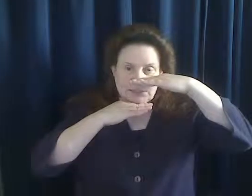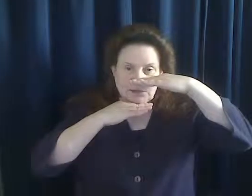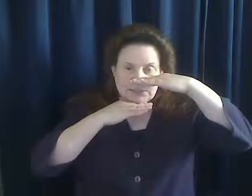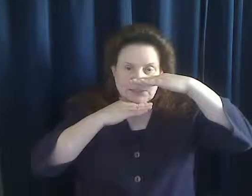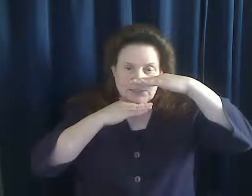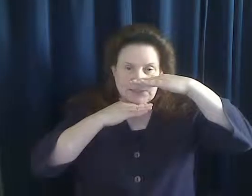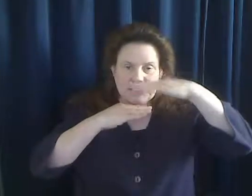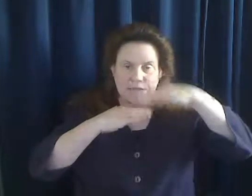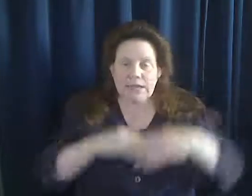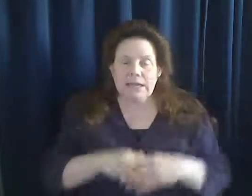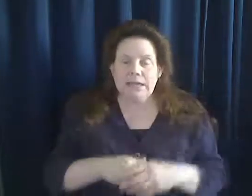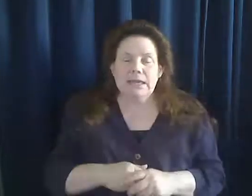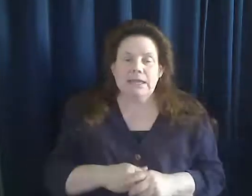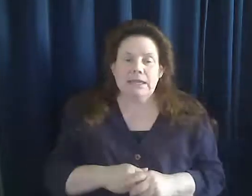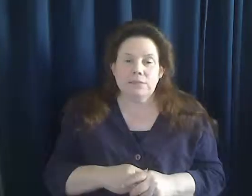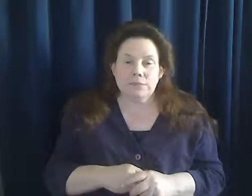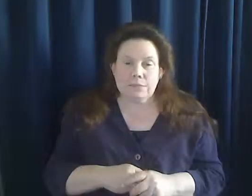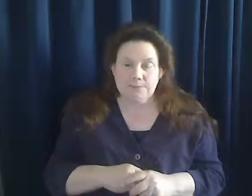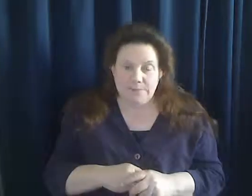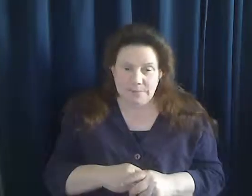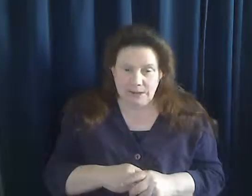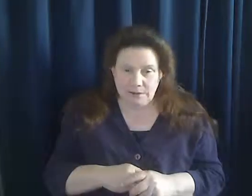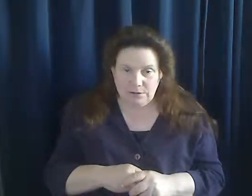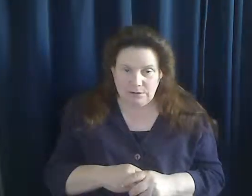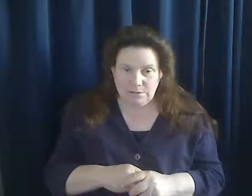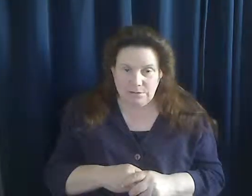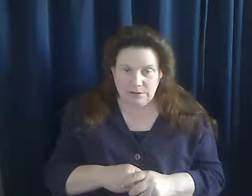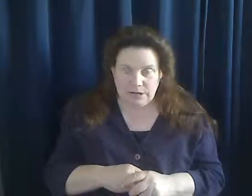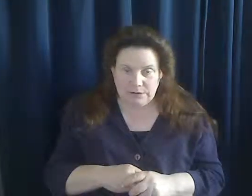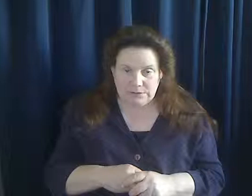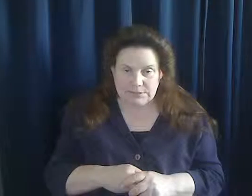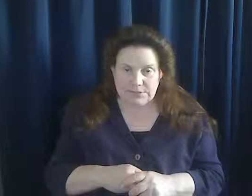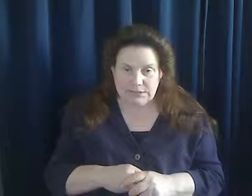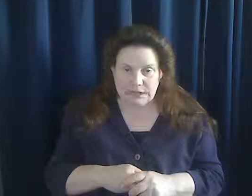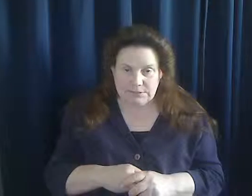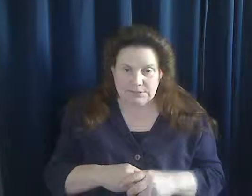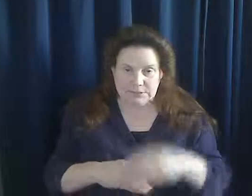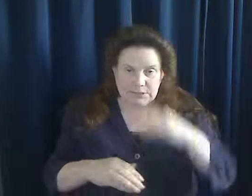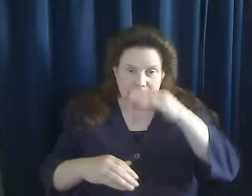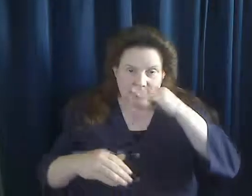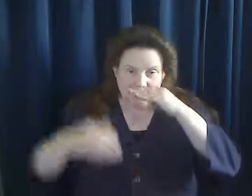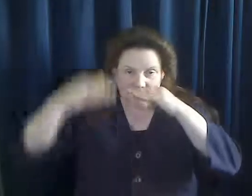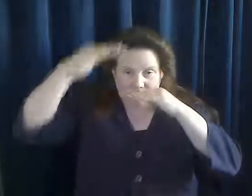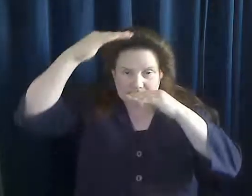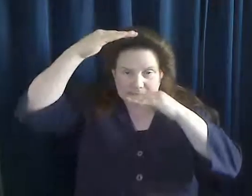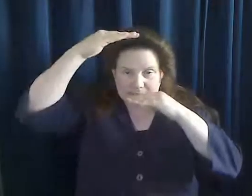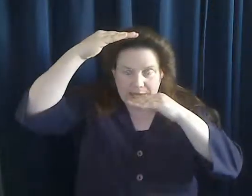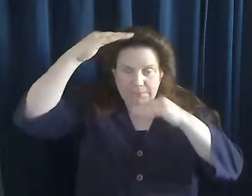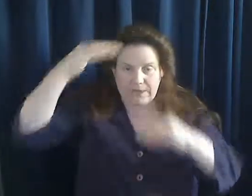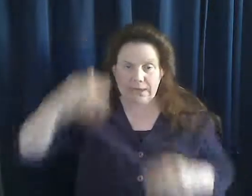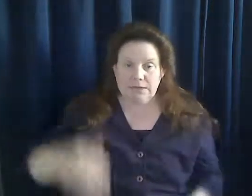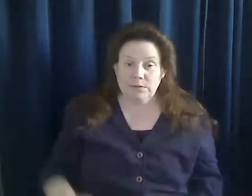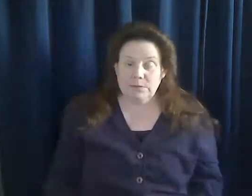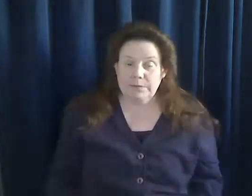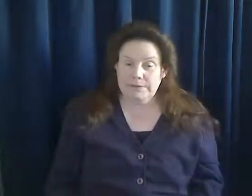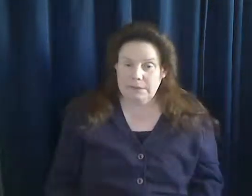nose to chin, it will be female pronouns and nouns. Nose to the top of the head, it will be